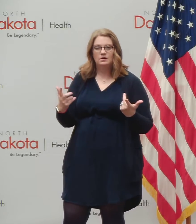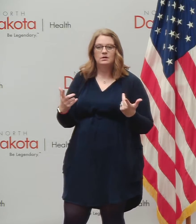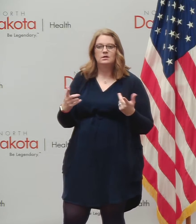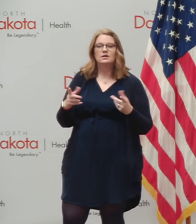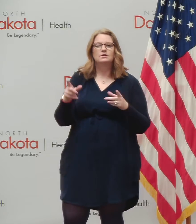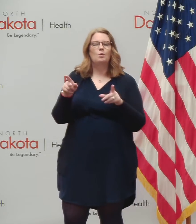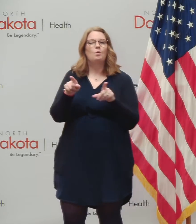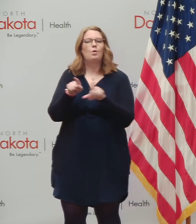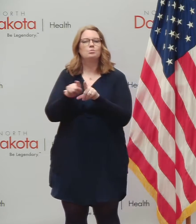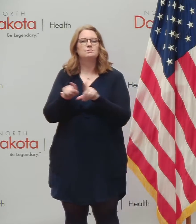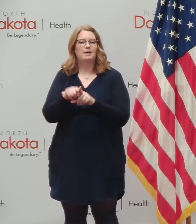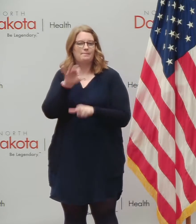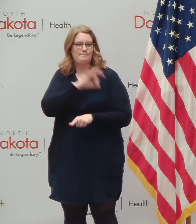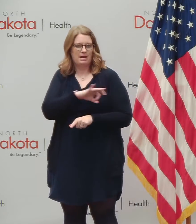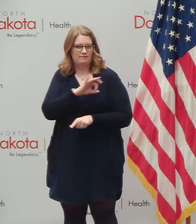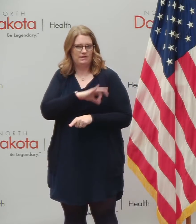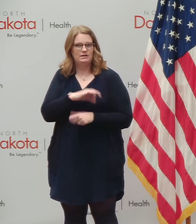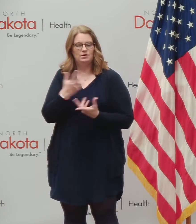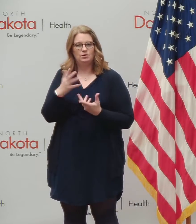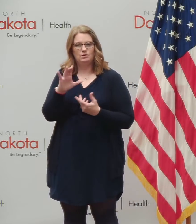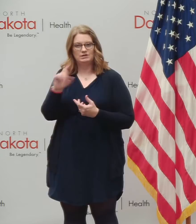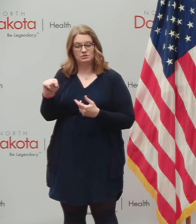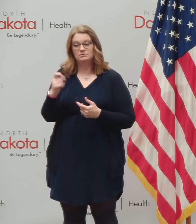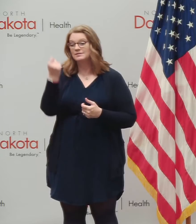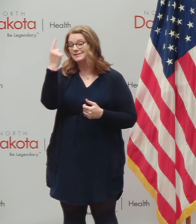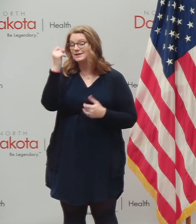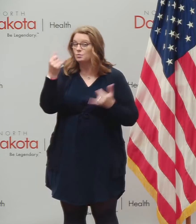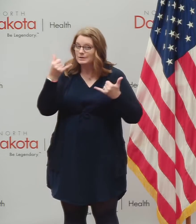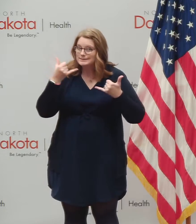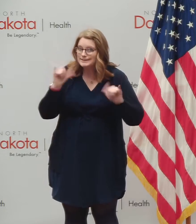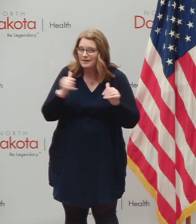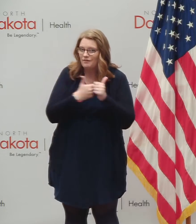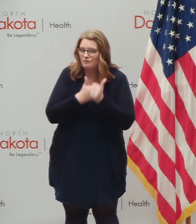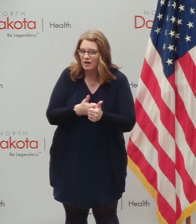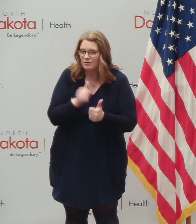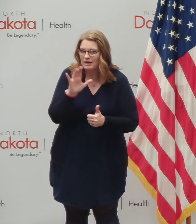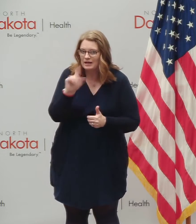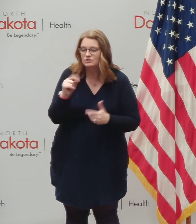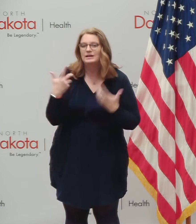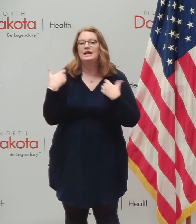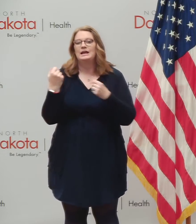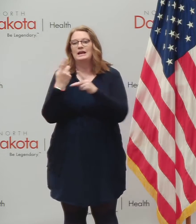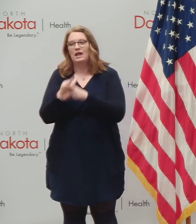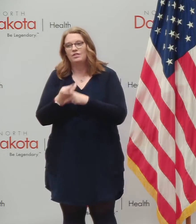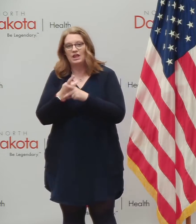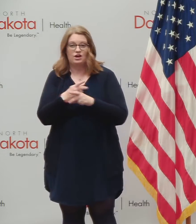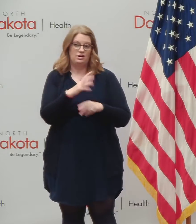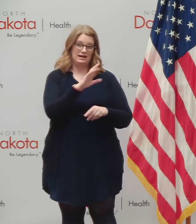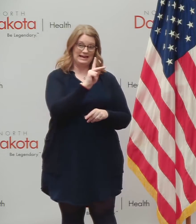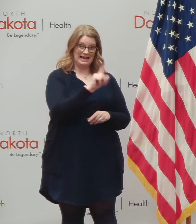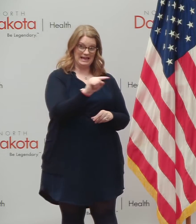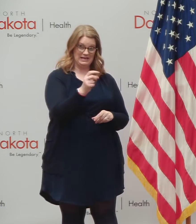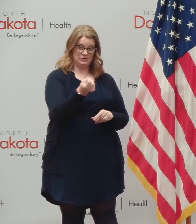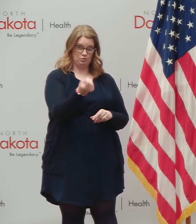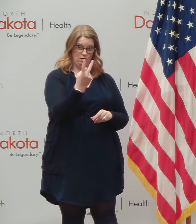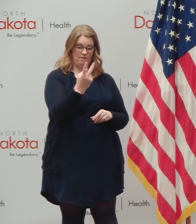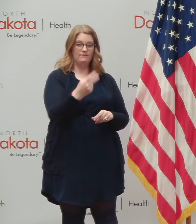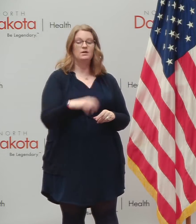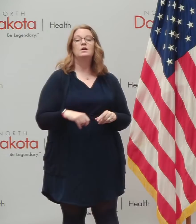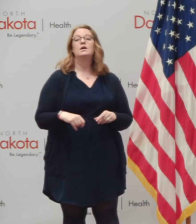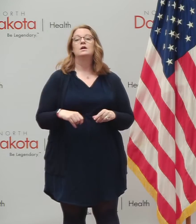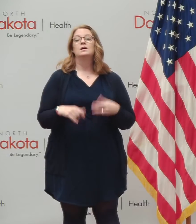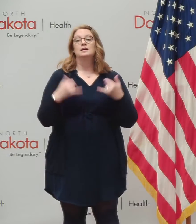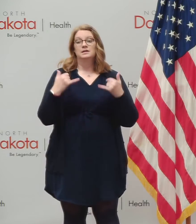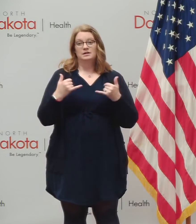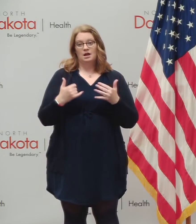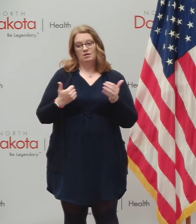capacity. And again, we're still doing contact tracing in healthcare and in K-12, and as we worked successfully